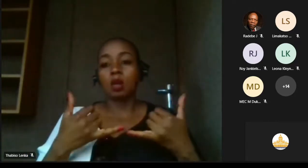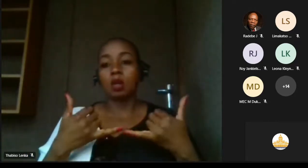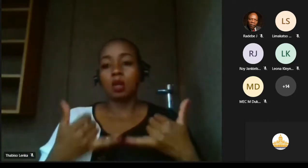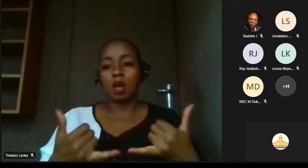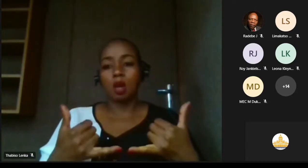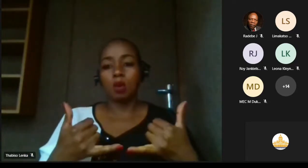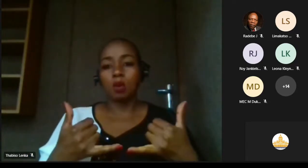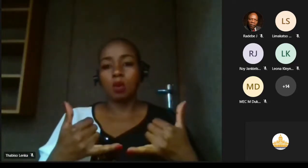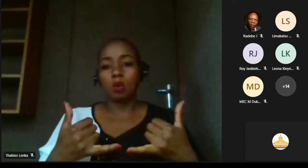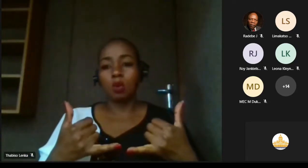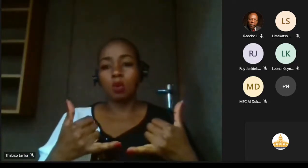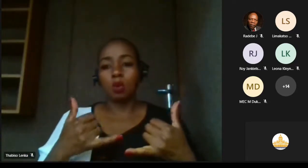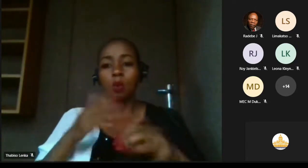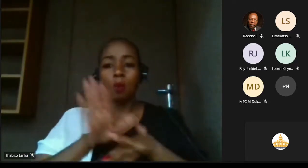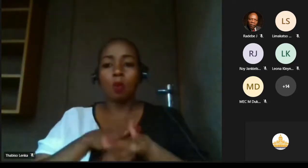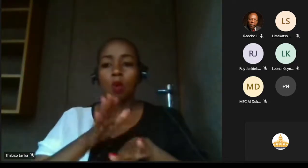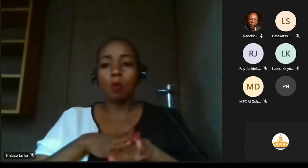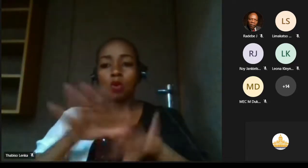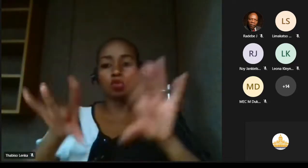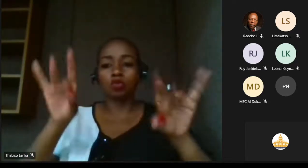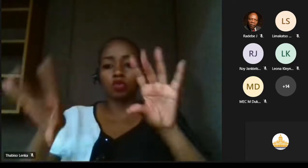Is there any further nomination?